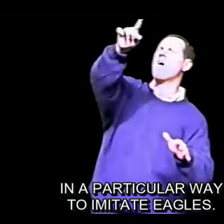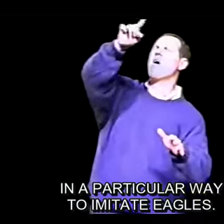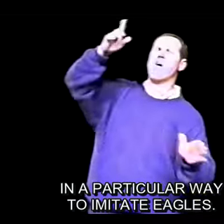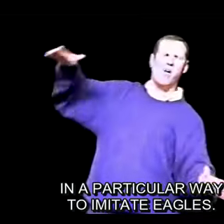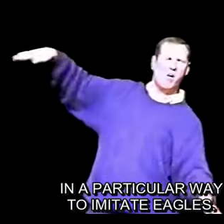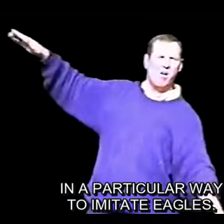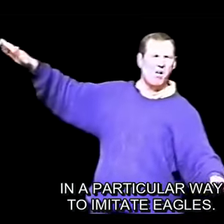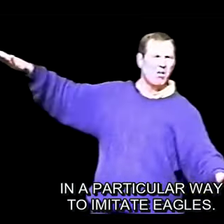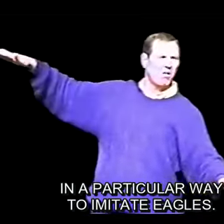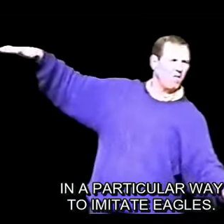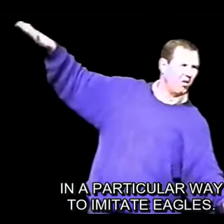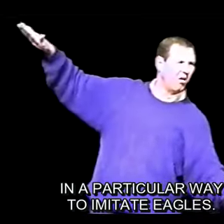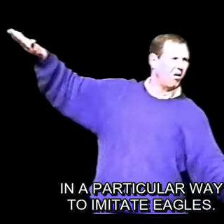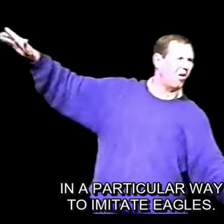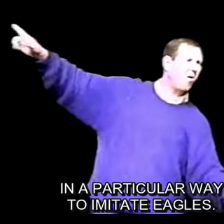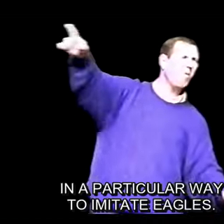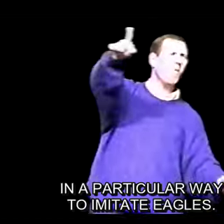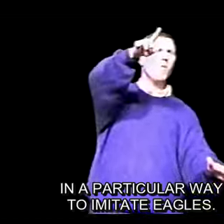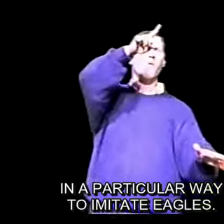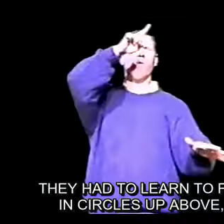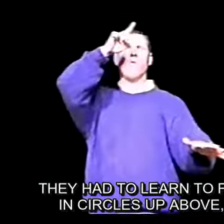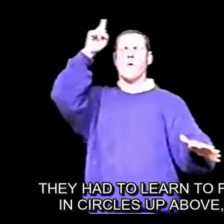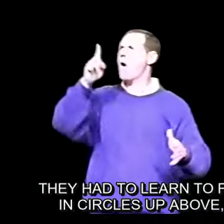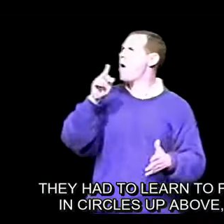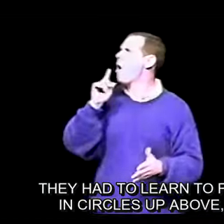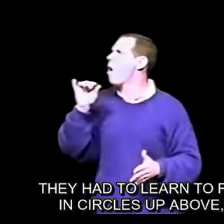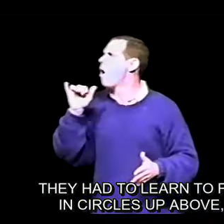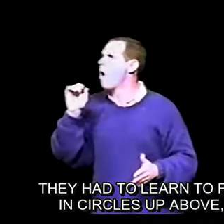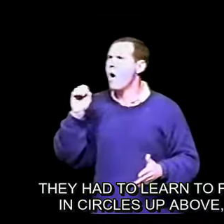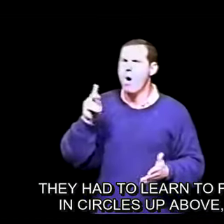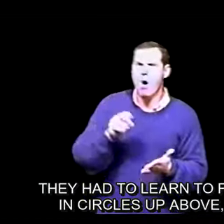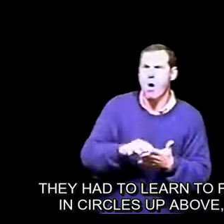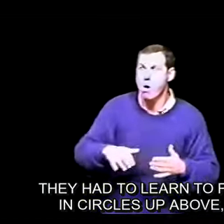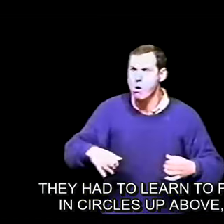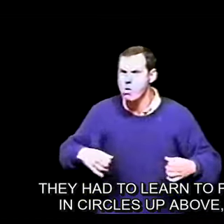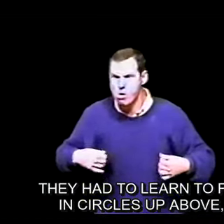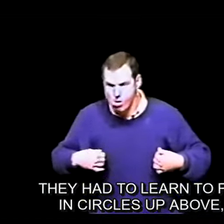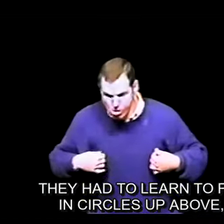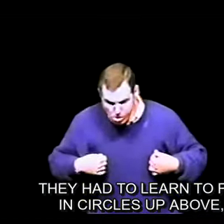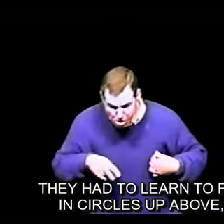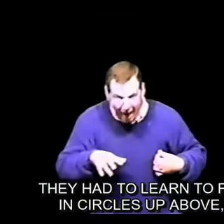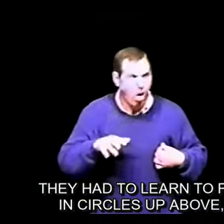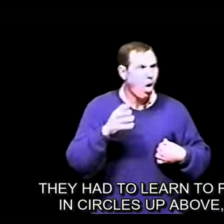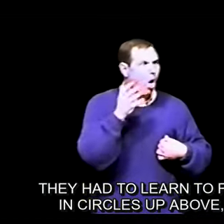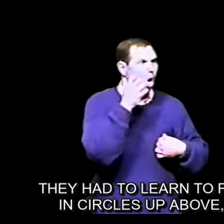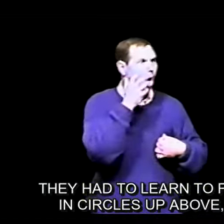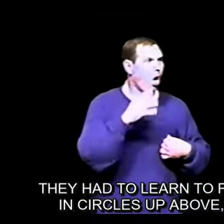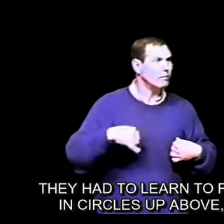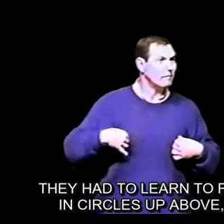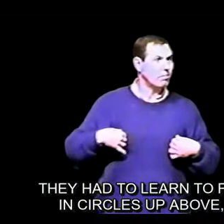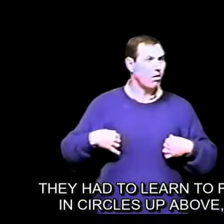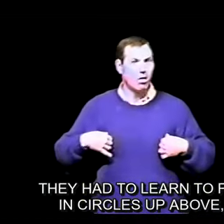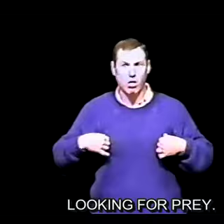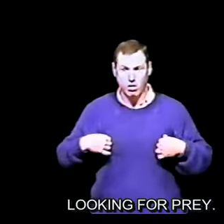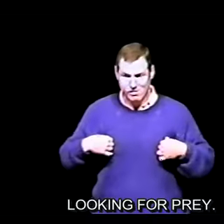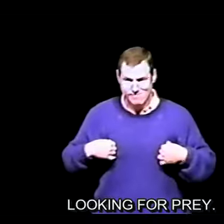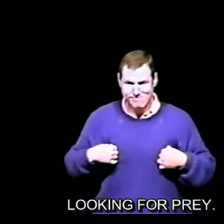to imitate eagles. They had to learn to fly in circles up above looking for